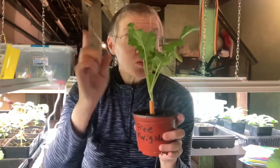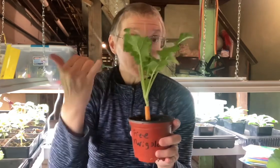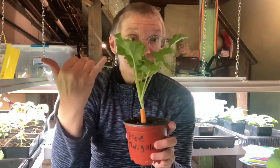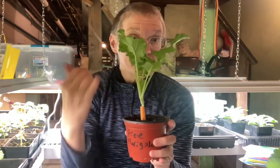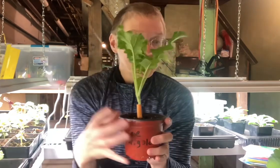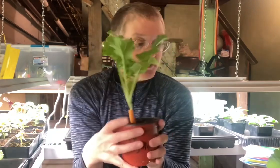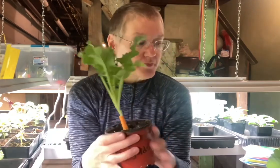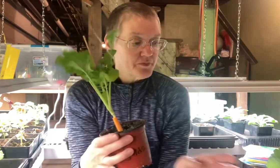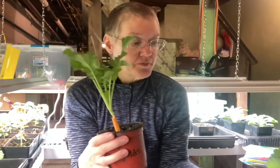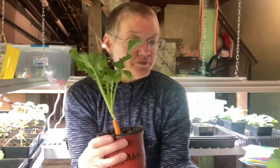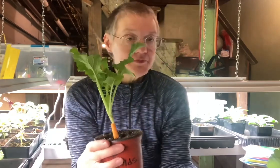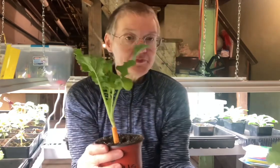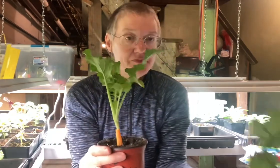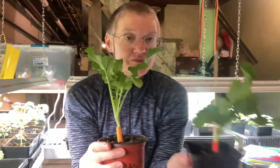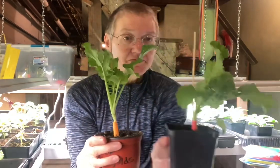See how the leaves have straightened up?